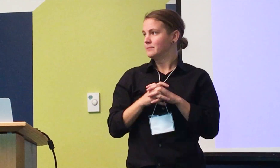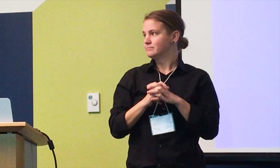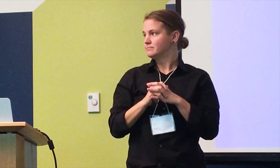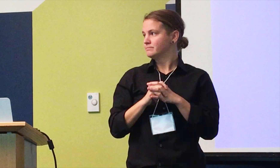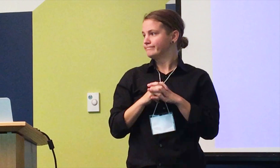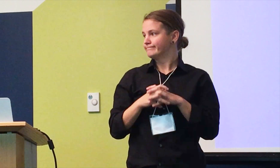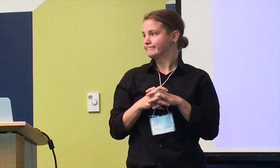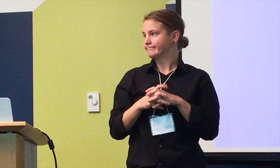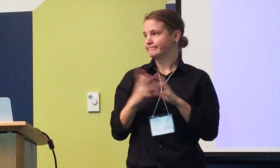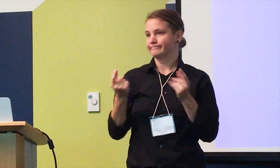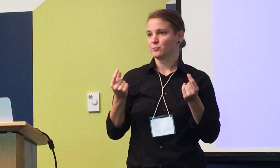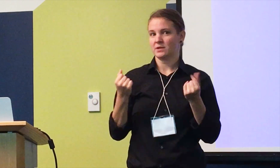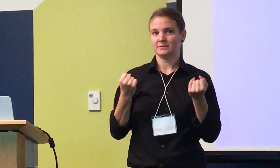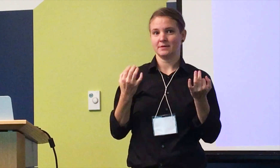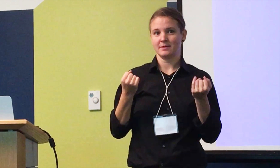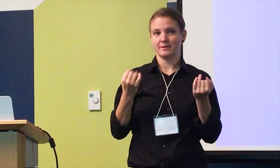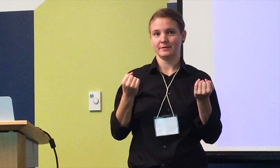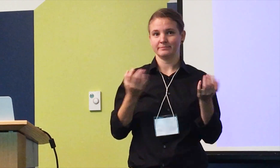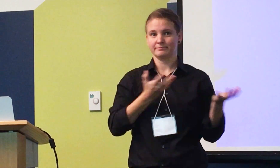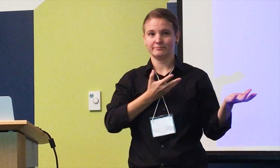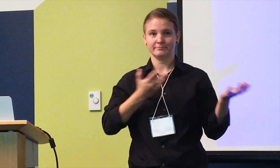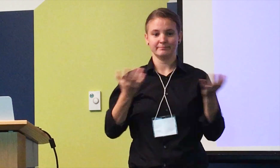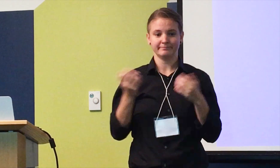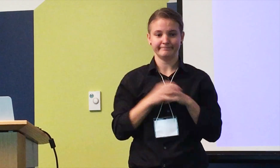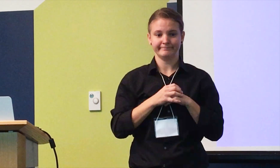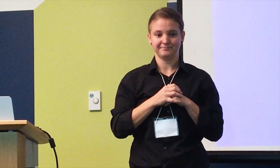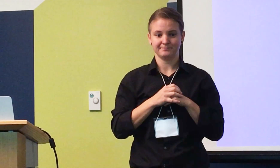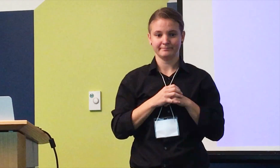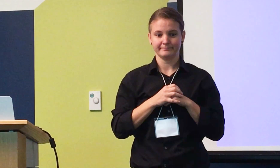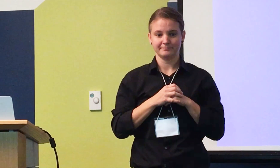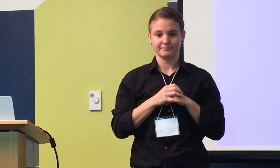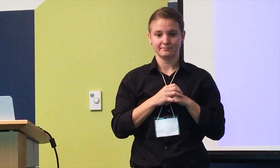linguistic elements, like the location of the sign. So